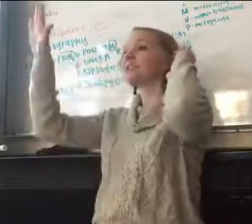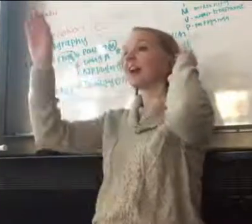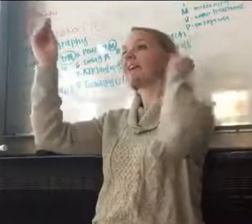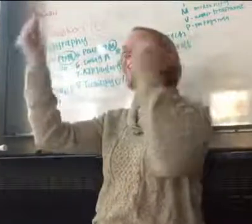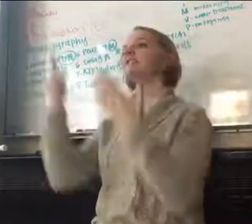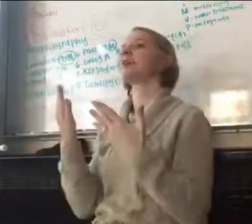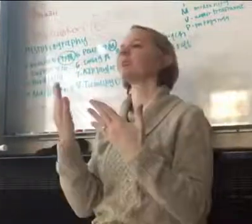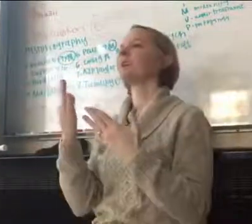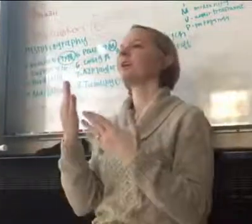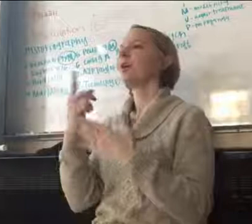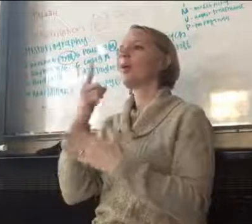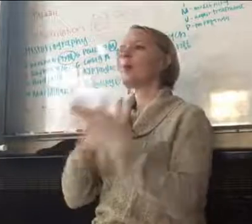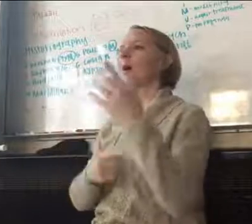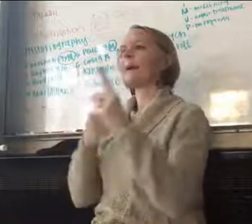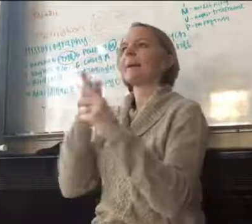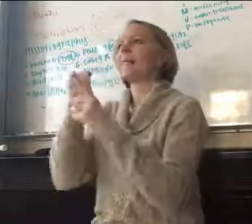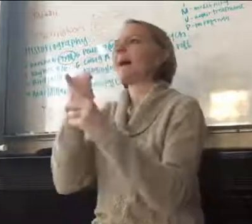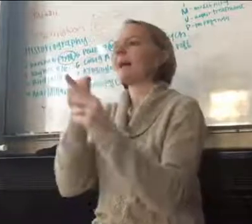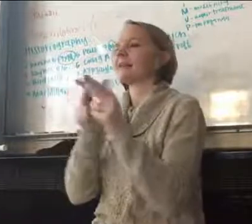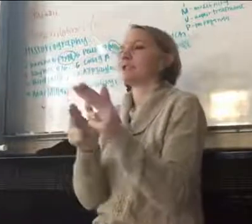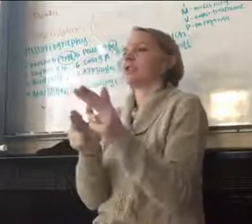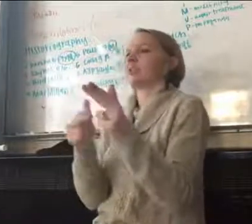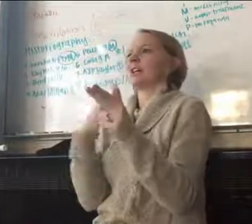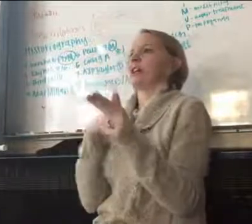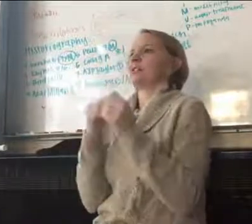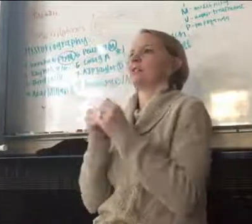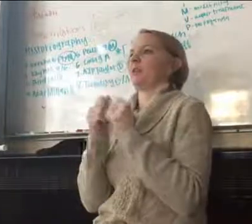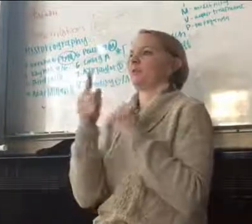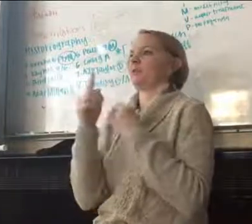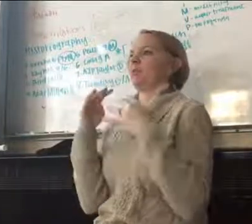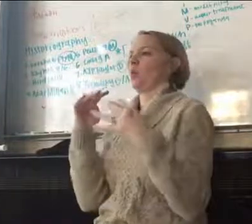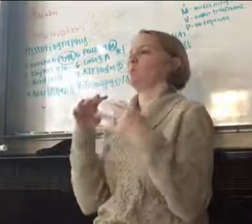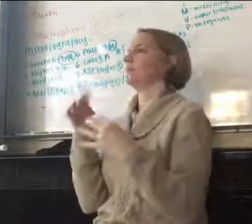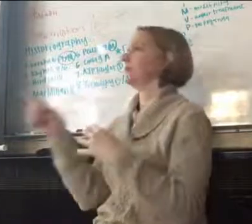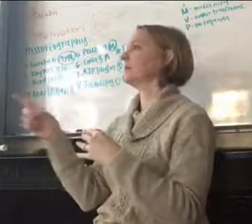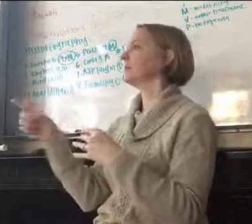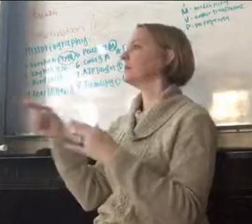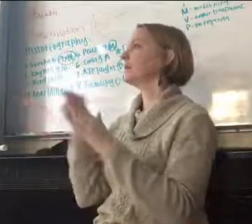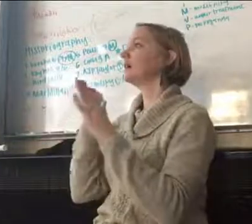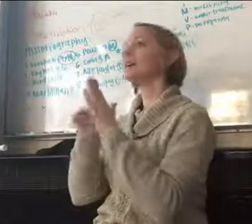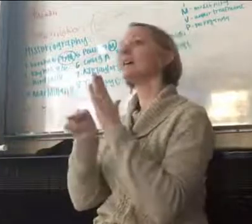tell me what impact the machine gun had on warfare? How did warfare change?